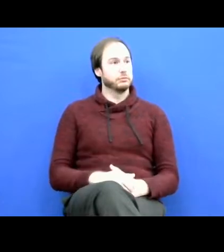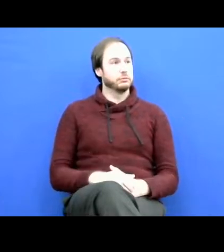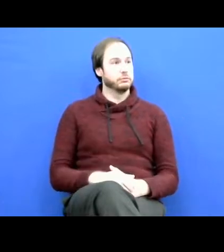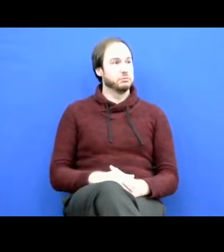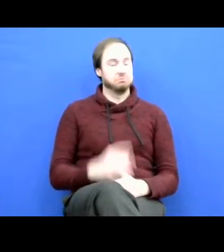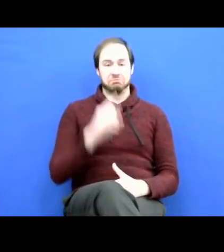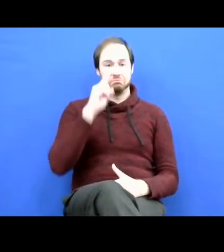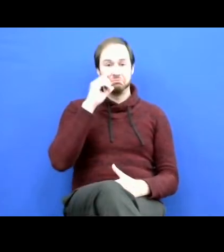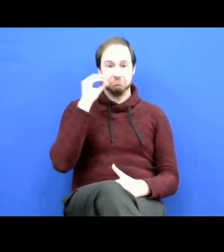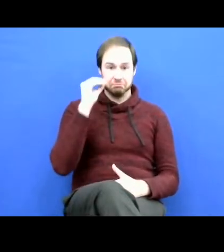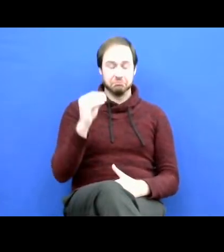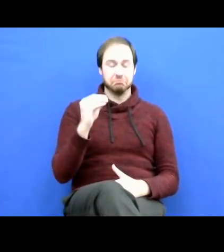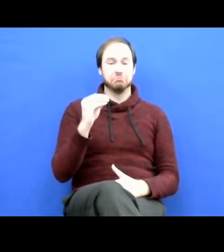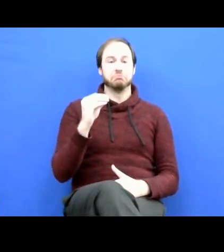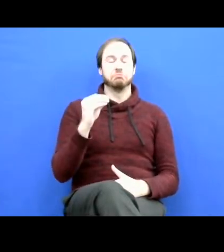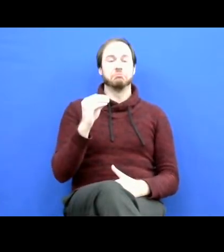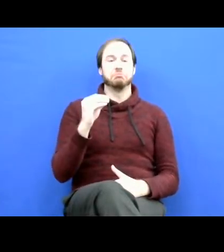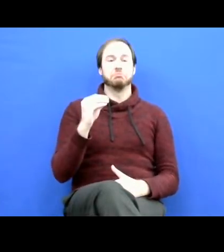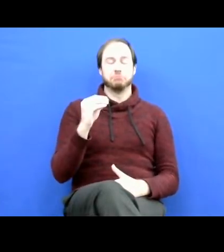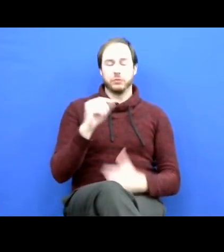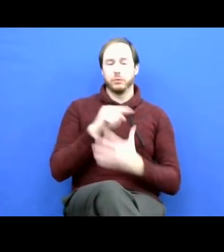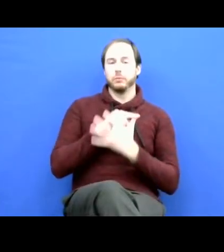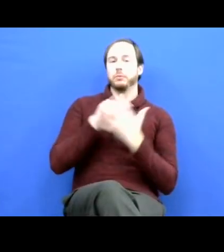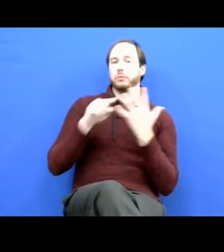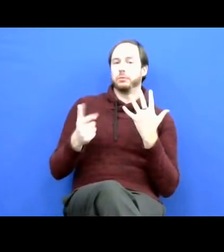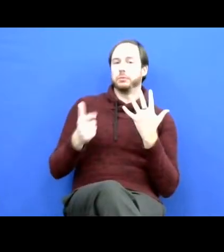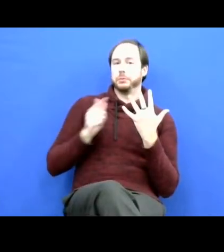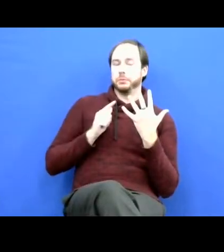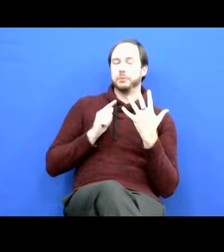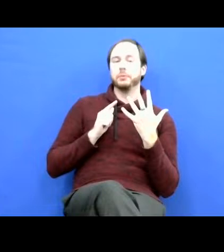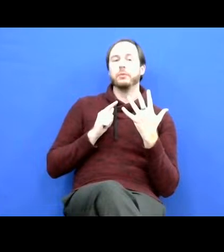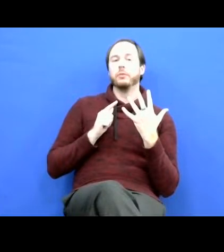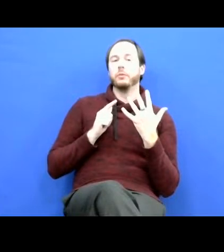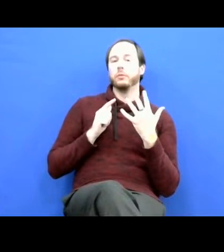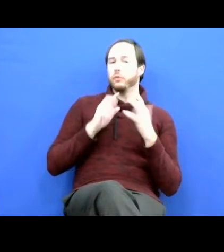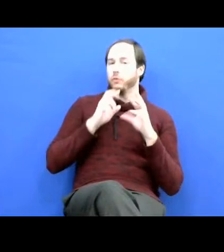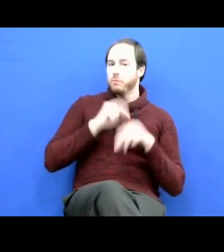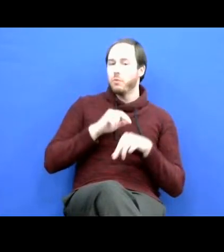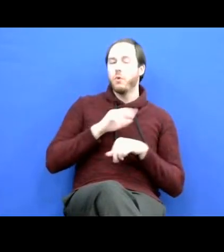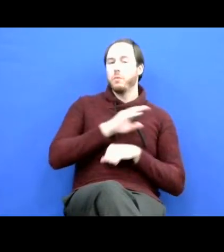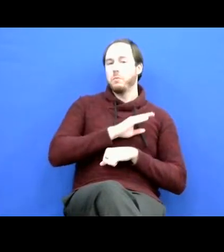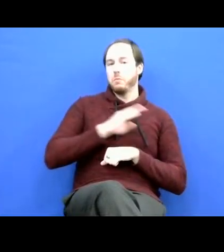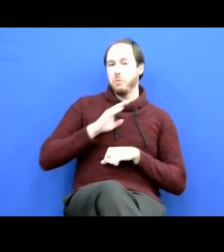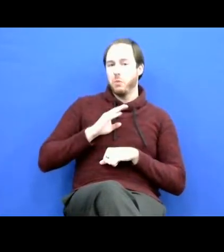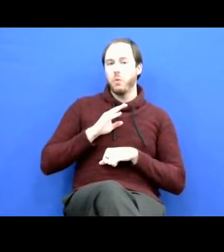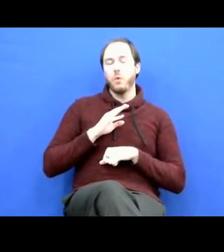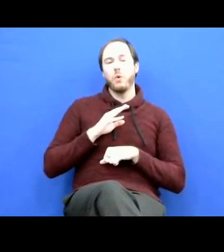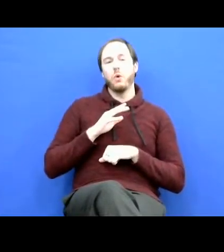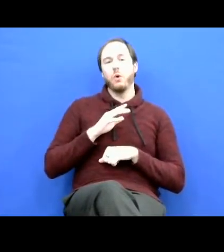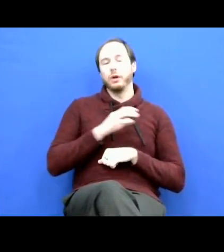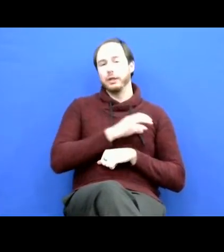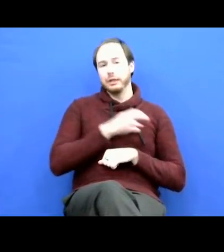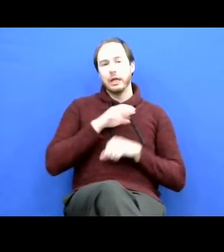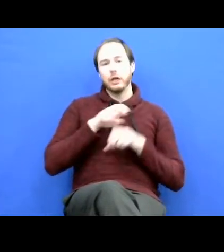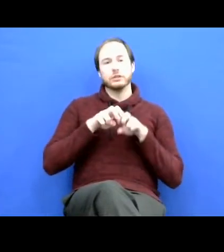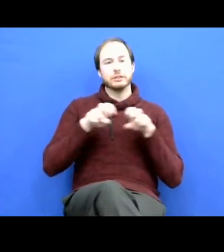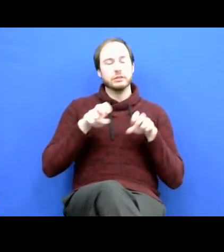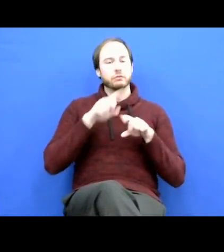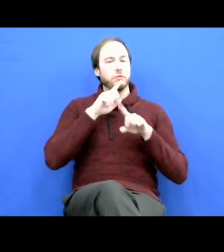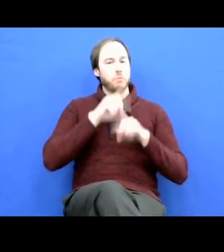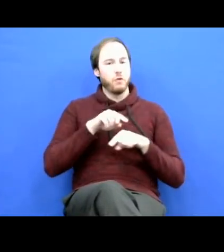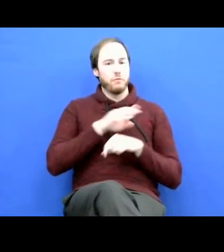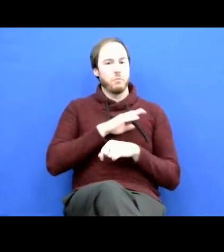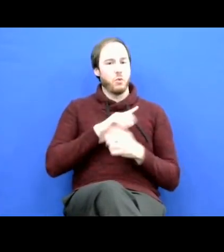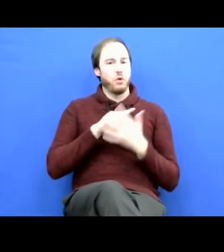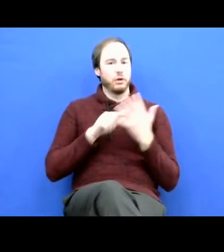Hearing and seeing none. Do we have any board reports or miscellaneous reports, committee or miscellaneous reports from the